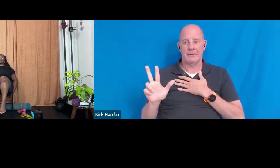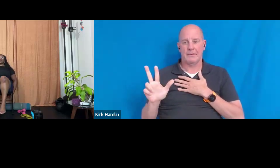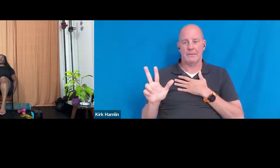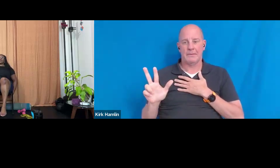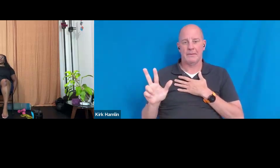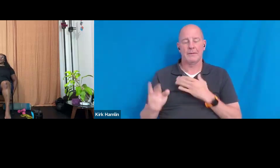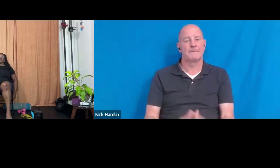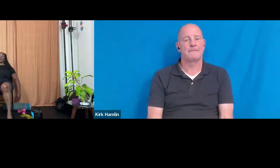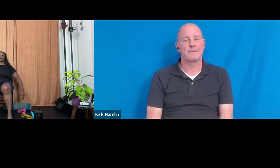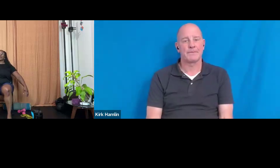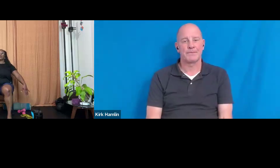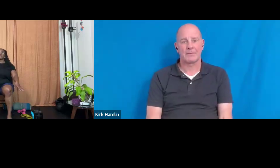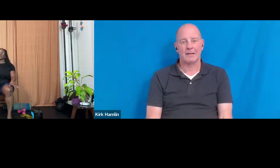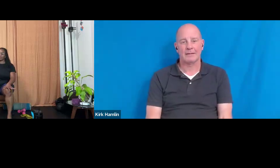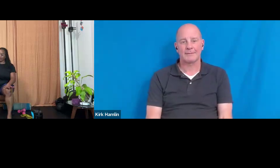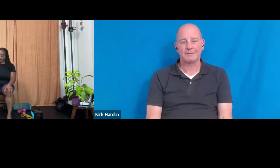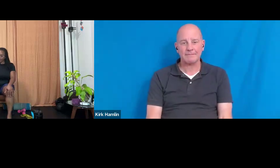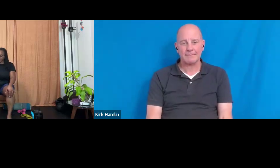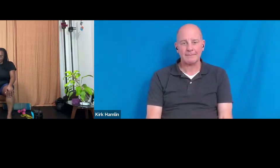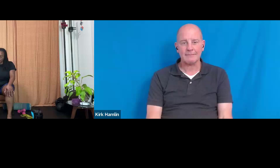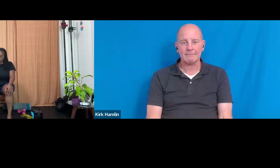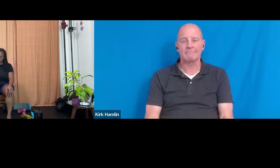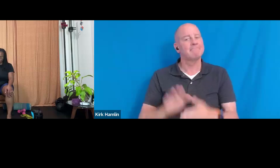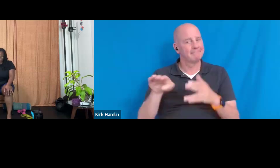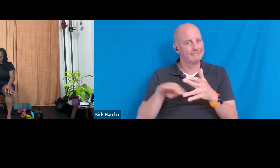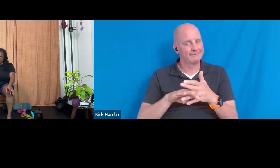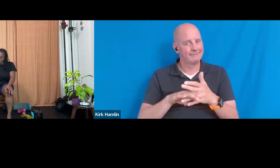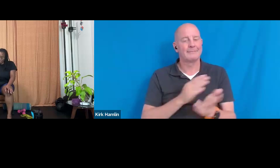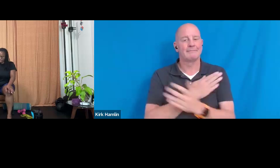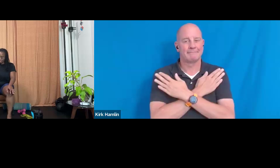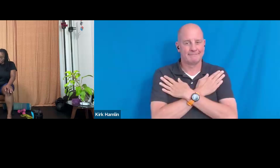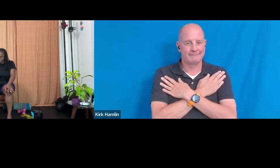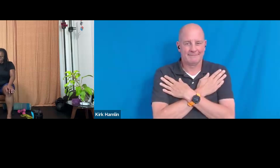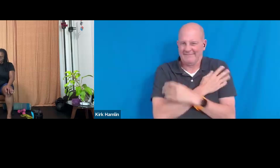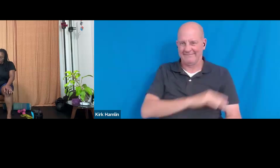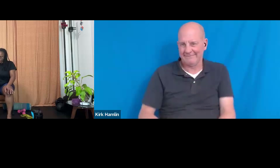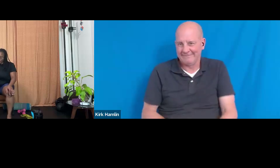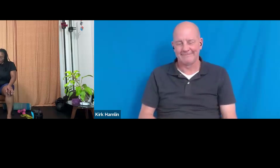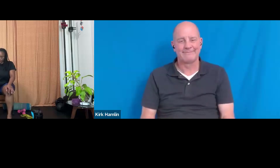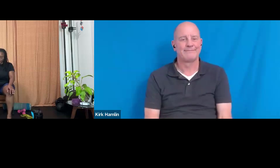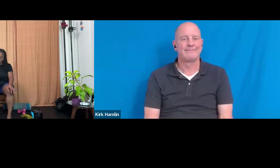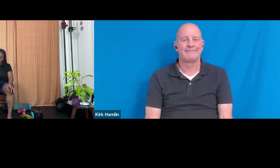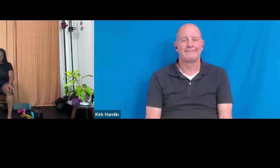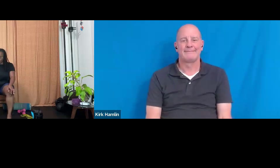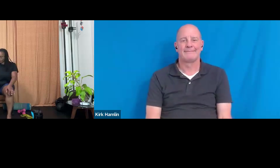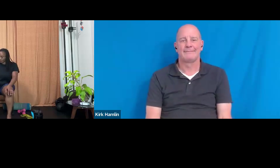lift. All right, take a break. Get your wiggles out.